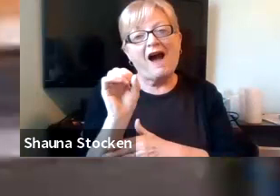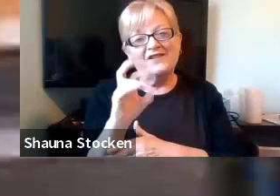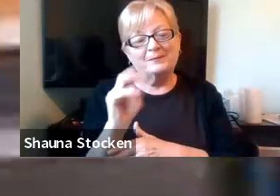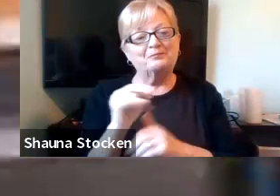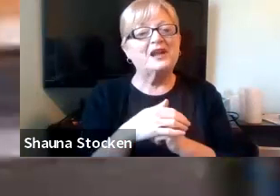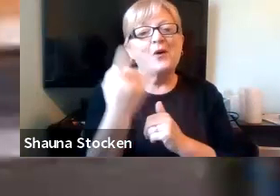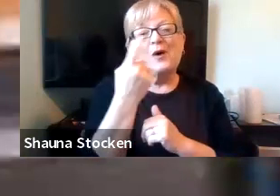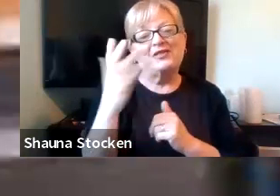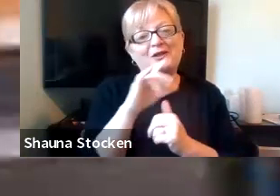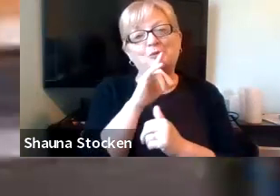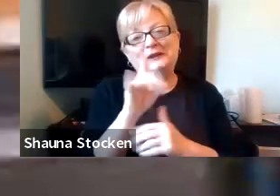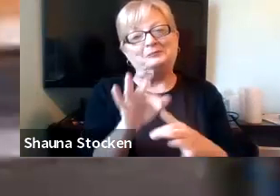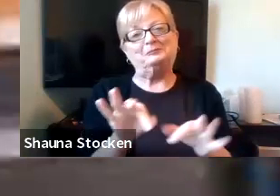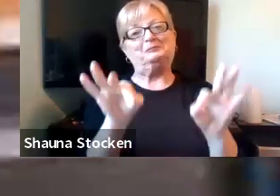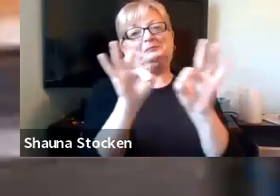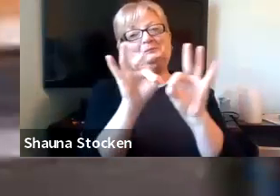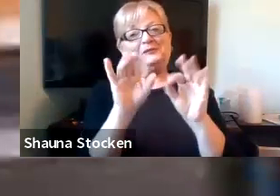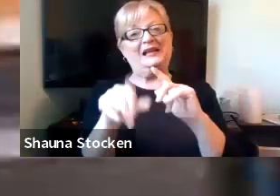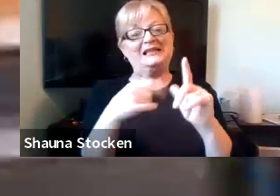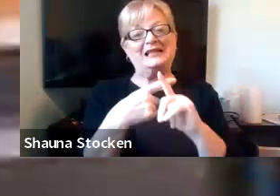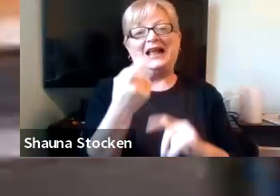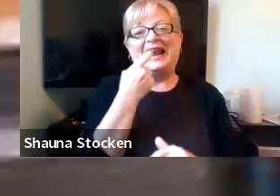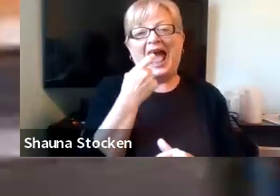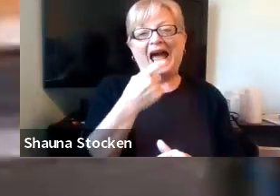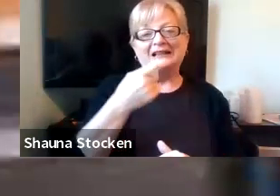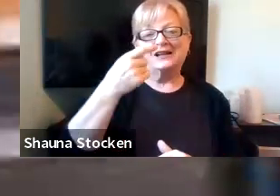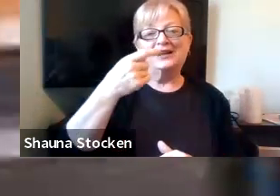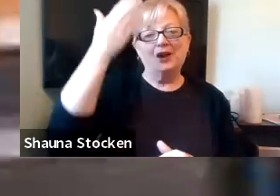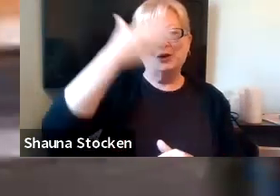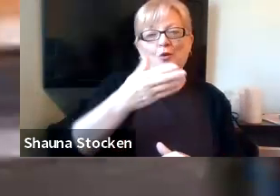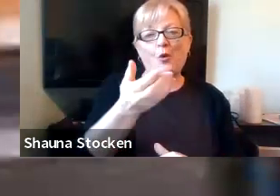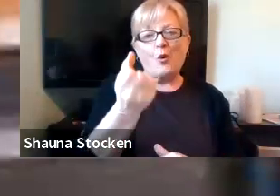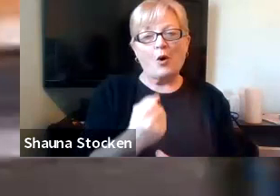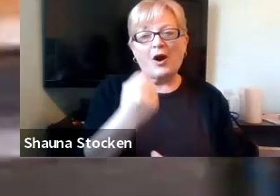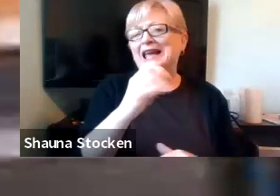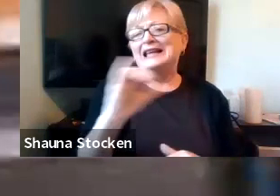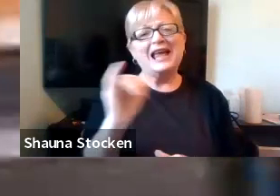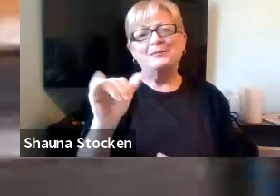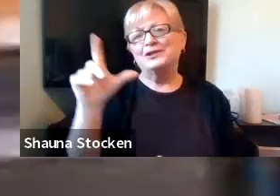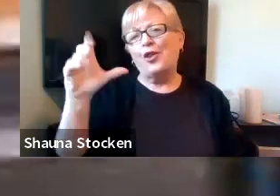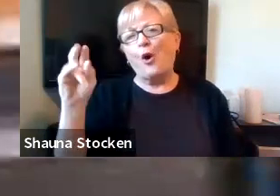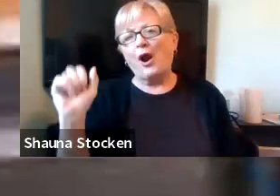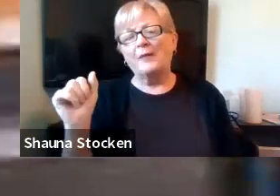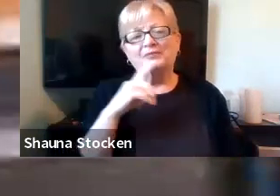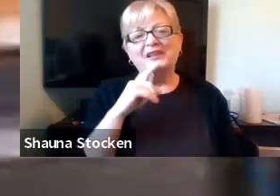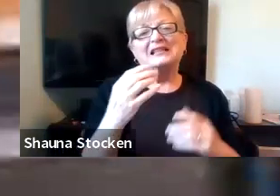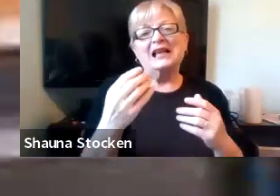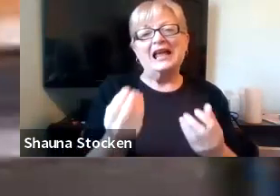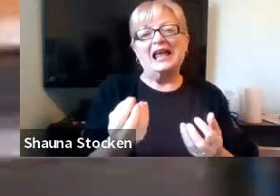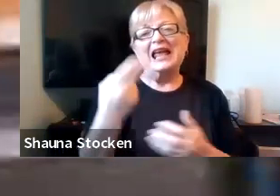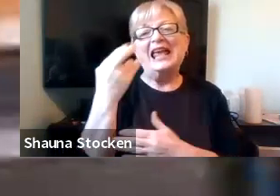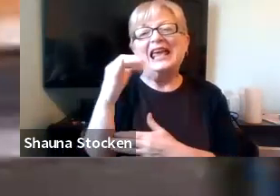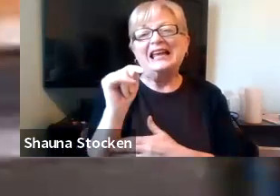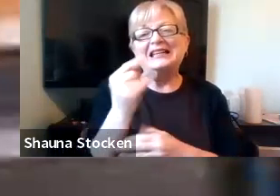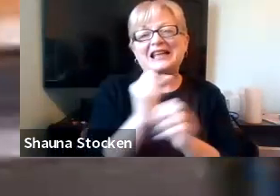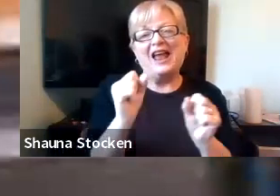it highlights is the glass door. And just like Laura's, it is heat safe, which is really nice for me